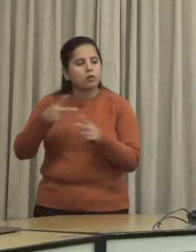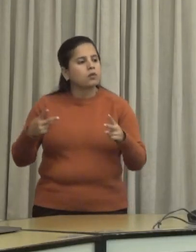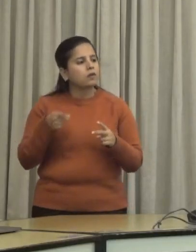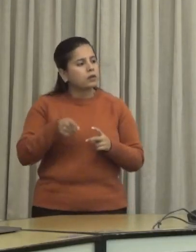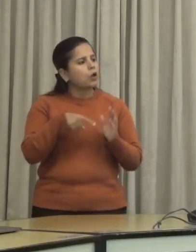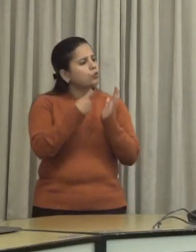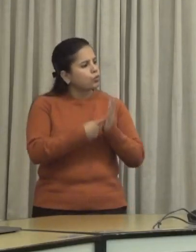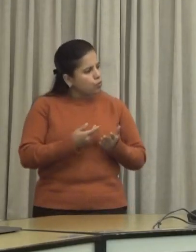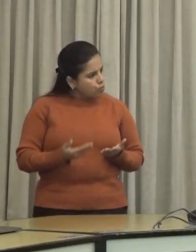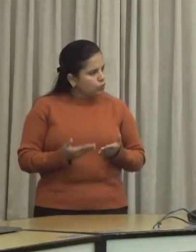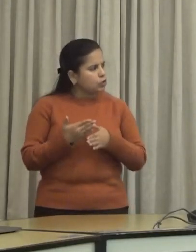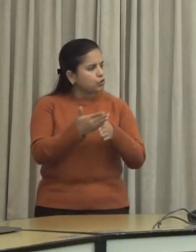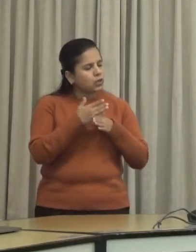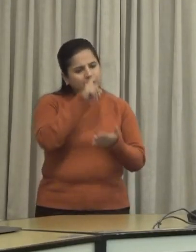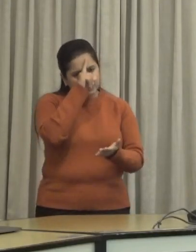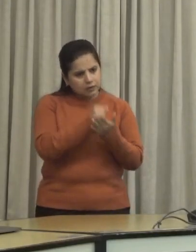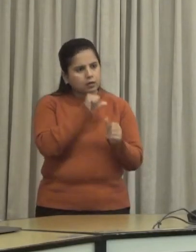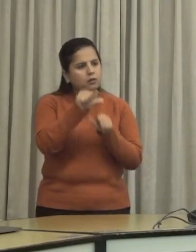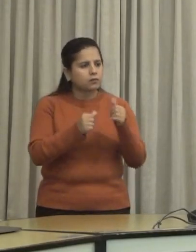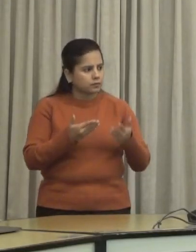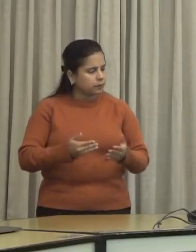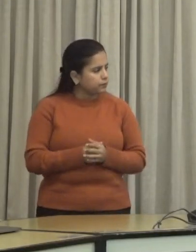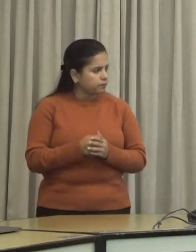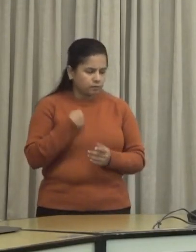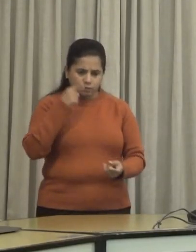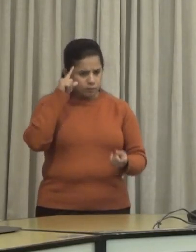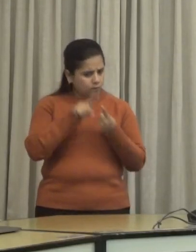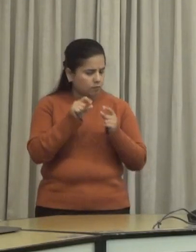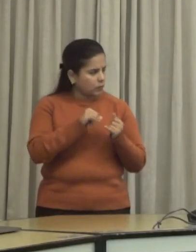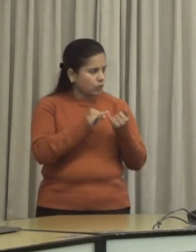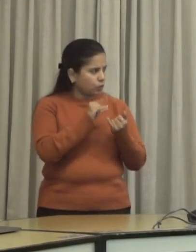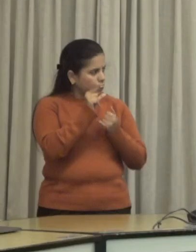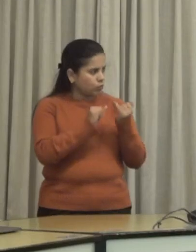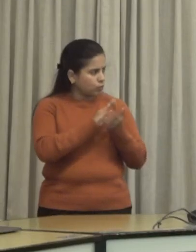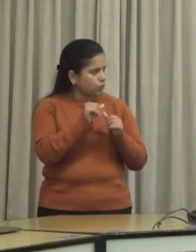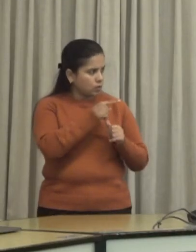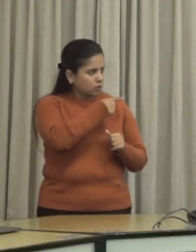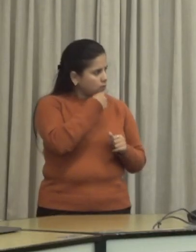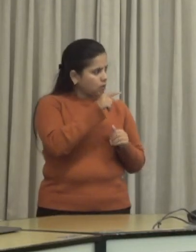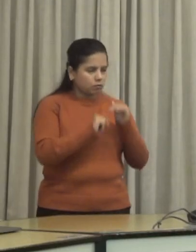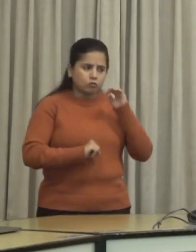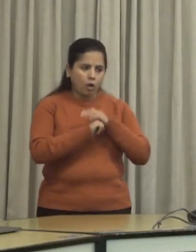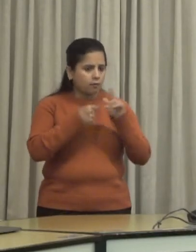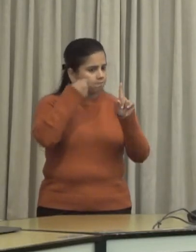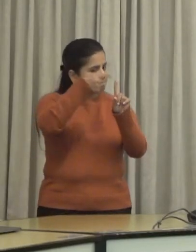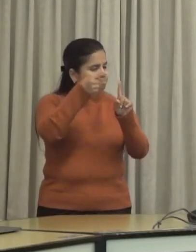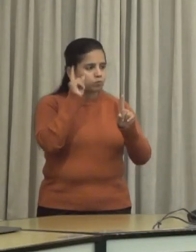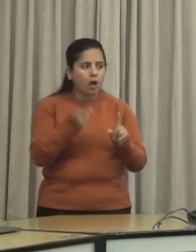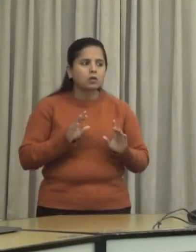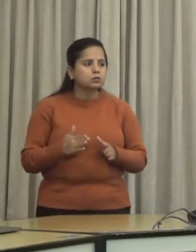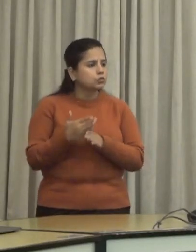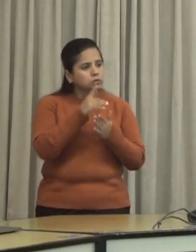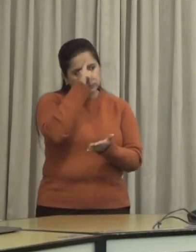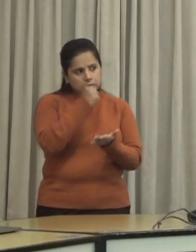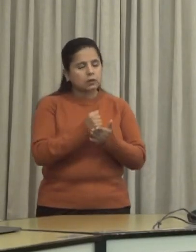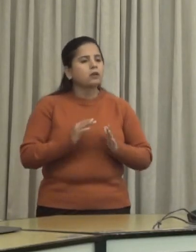the principle of shared decision making. And I agree with Dr. Sushma that should be the uppermost in these